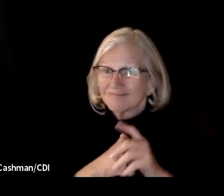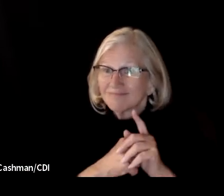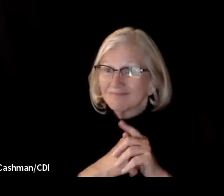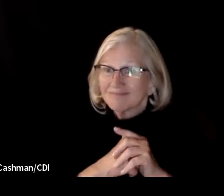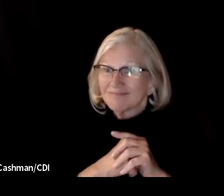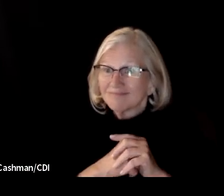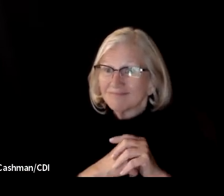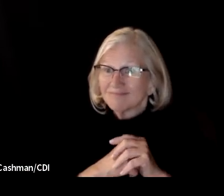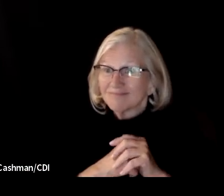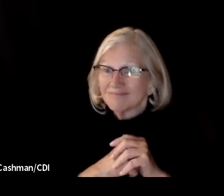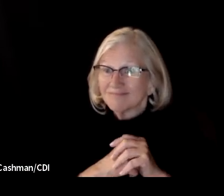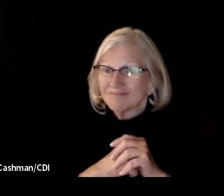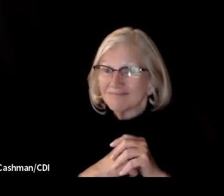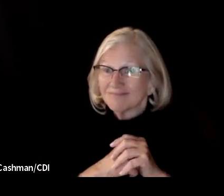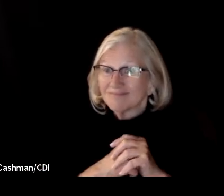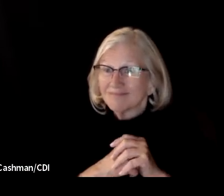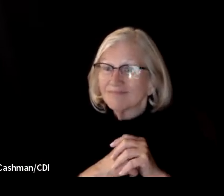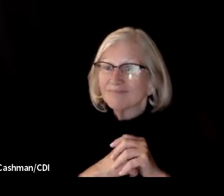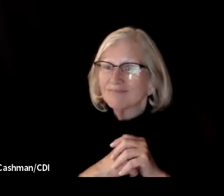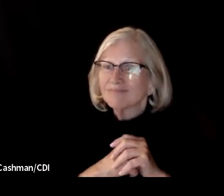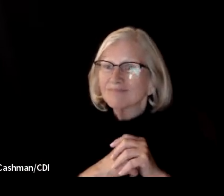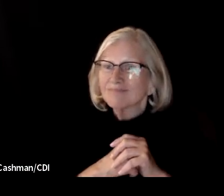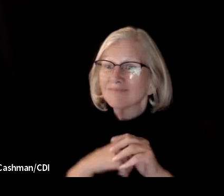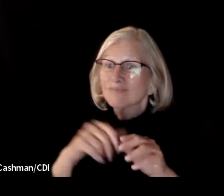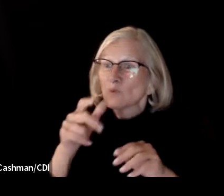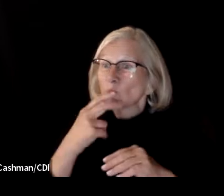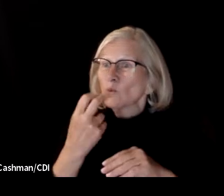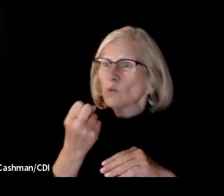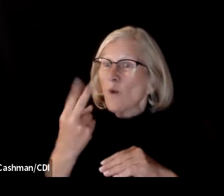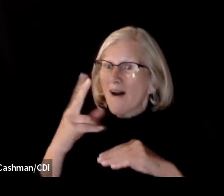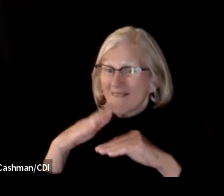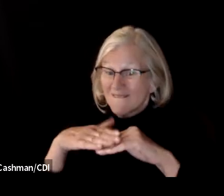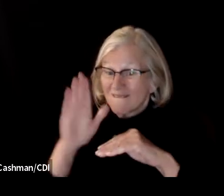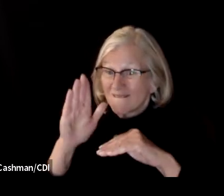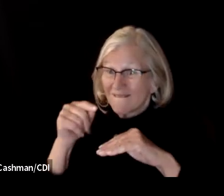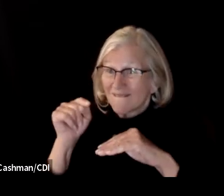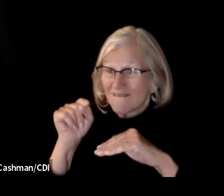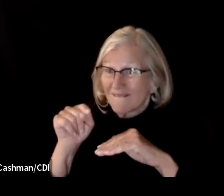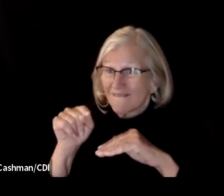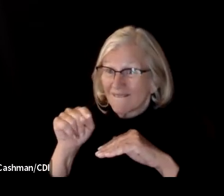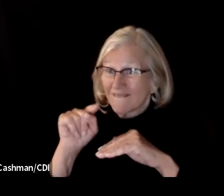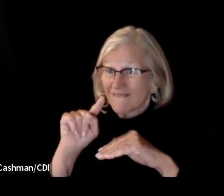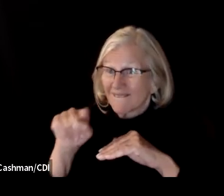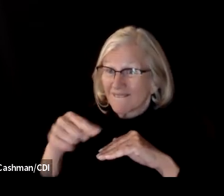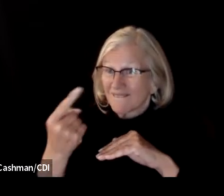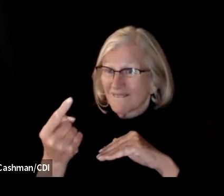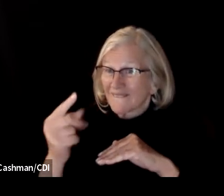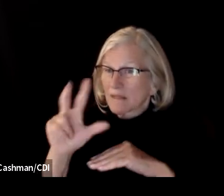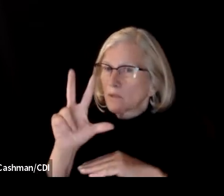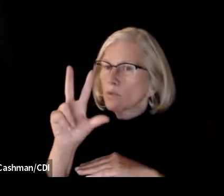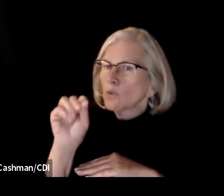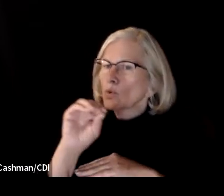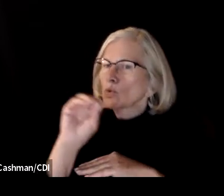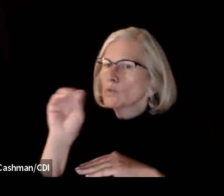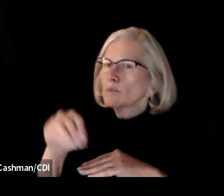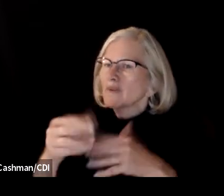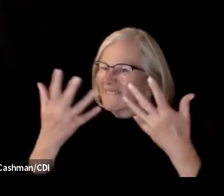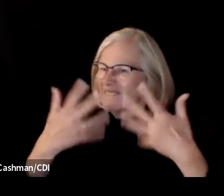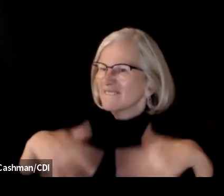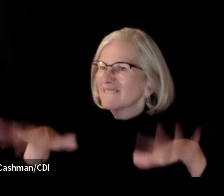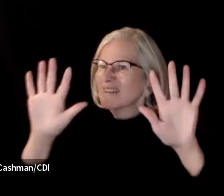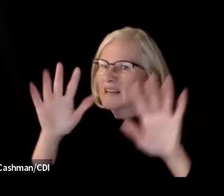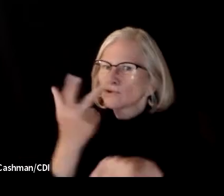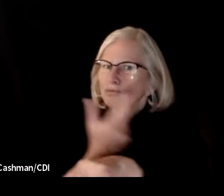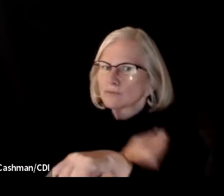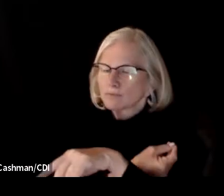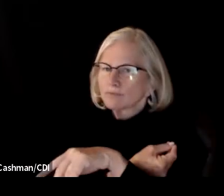12 are vaccinated. So very, very large susceptible population in the schools. And in